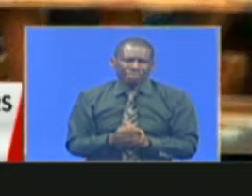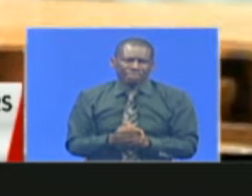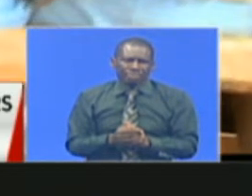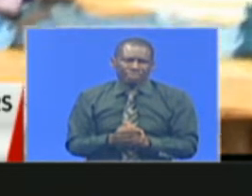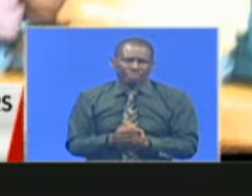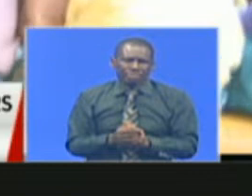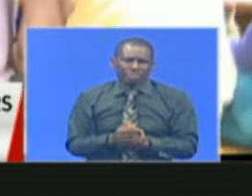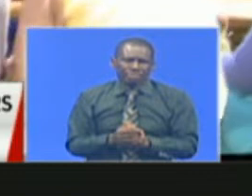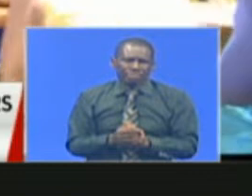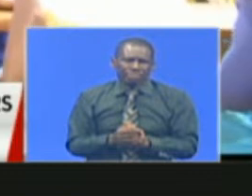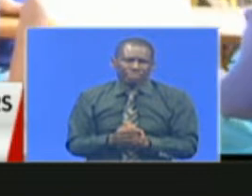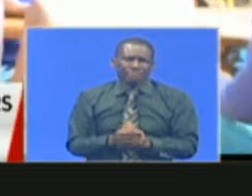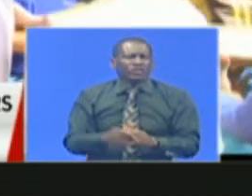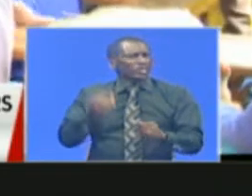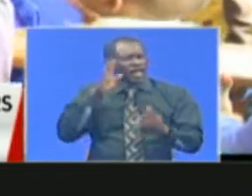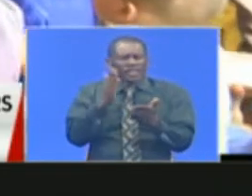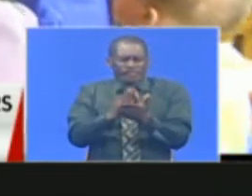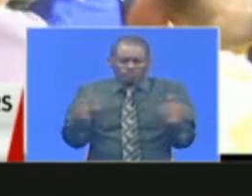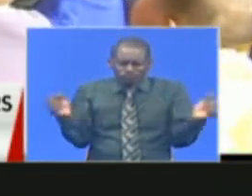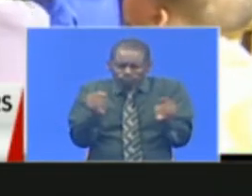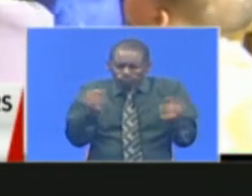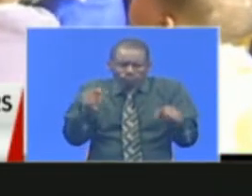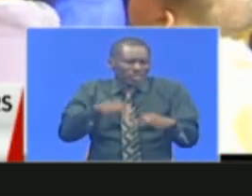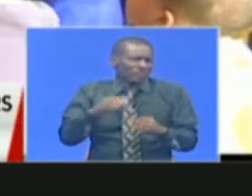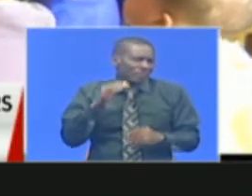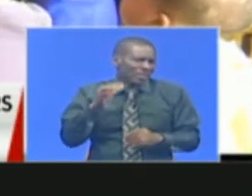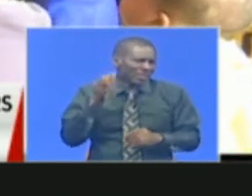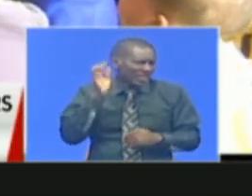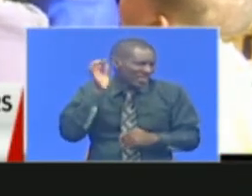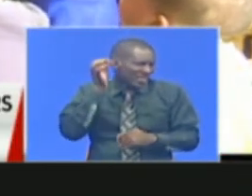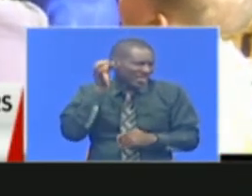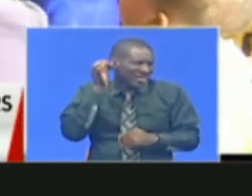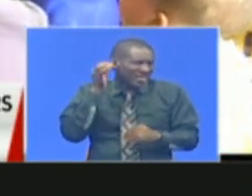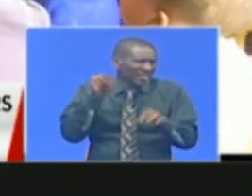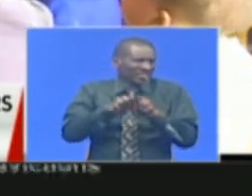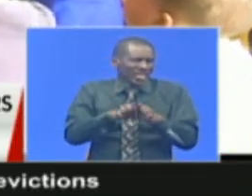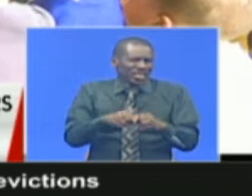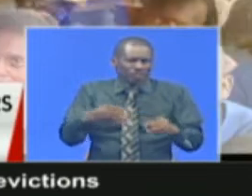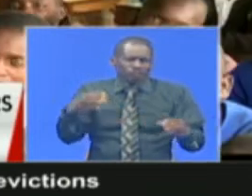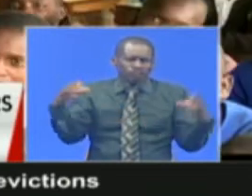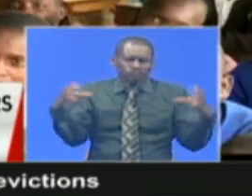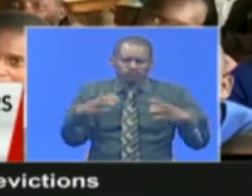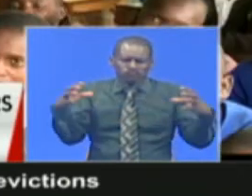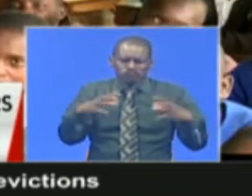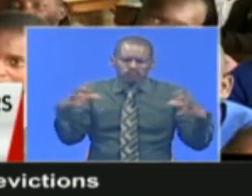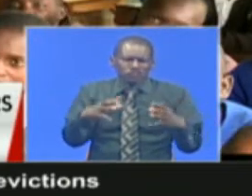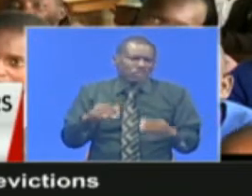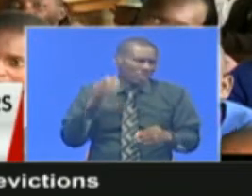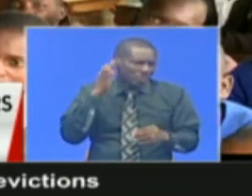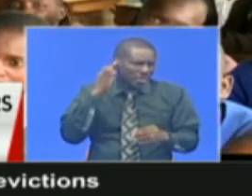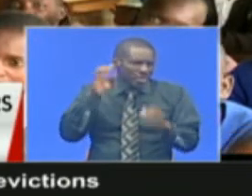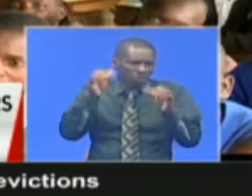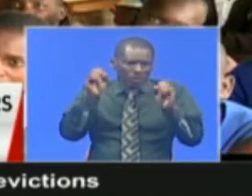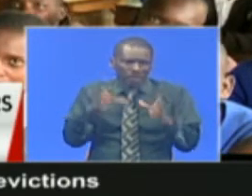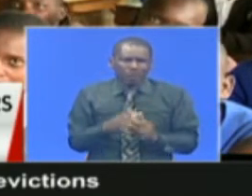I had something like kind of vibrations in my ear. Like there was some kind of drumming or vibration in my ear. So I went